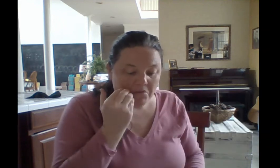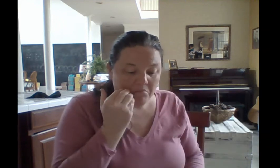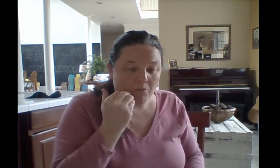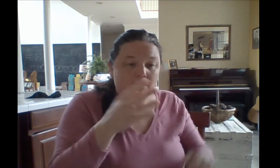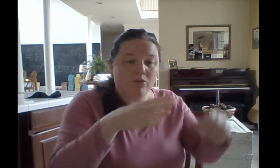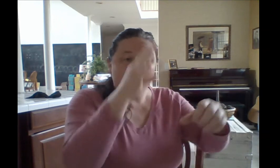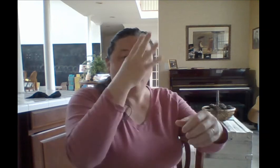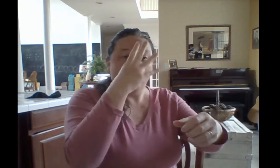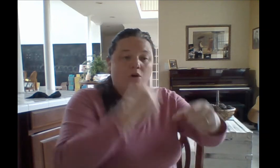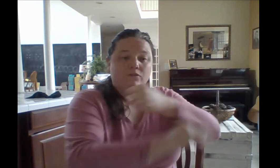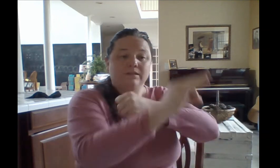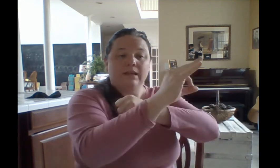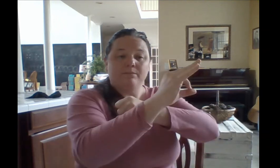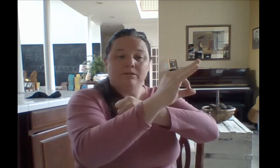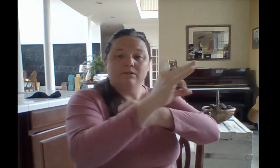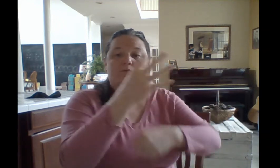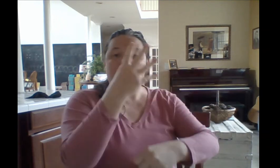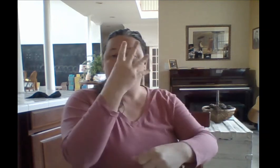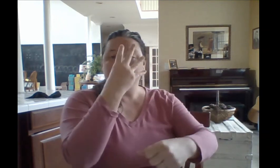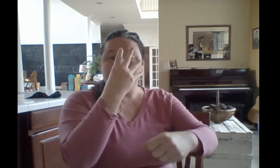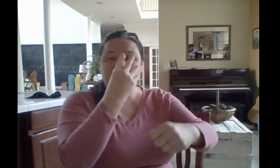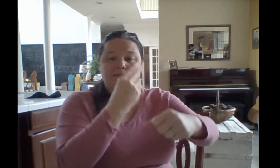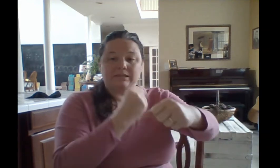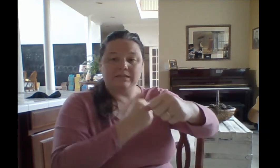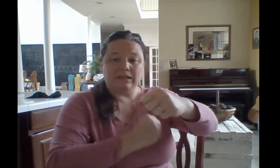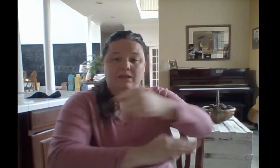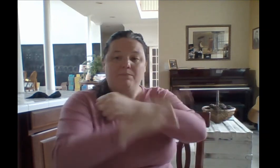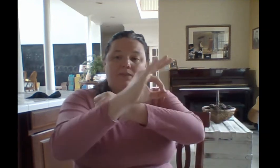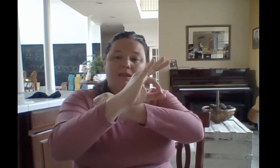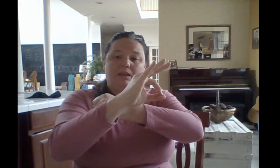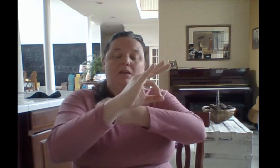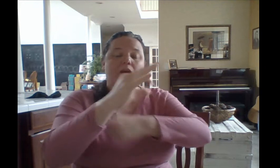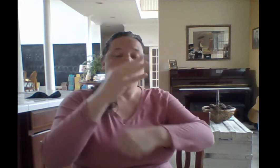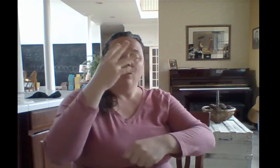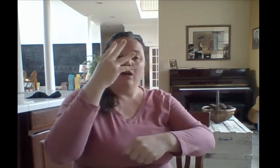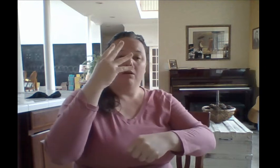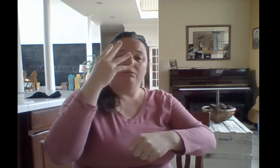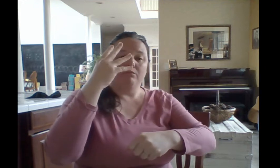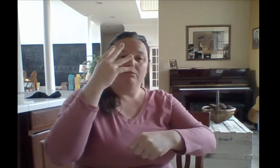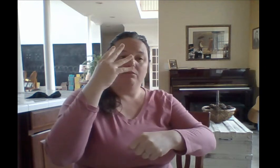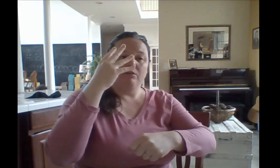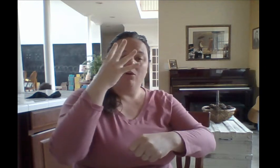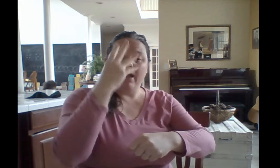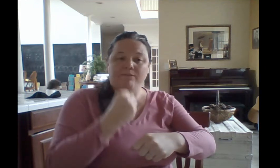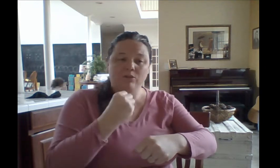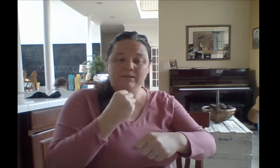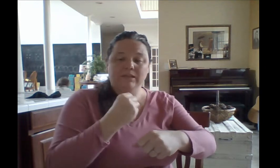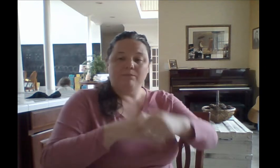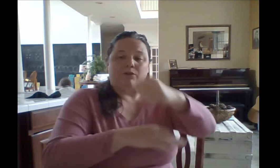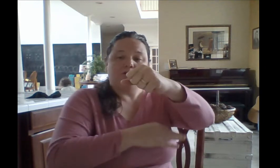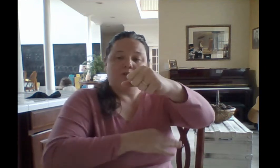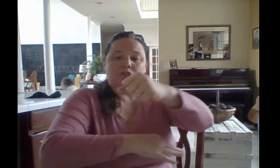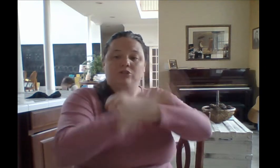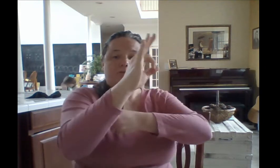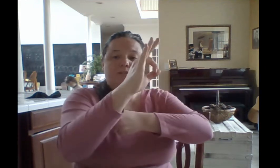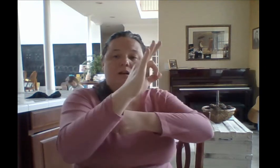Or maybe you overslept. Remember, it's kind of like sleep, and then You don't have to use sleep first. You can just do sun